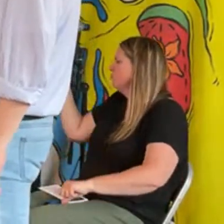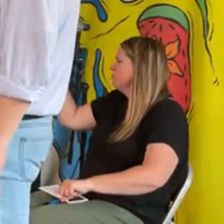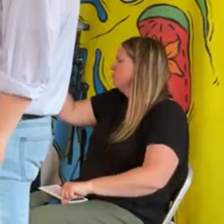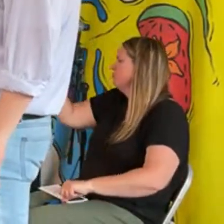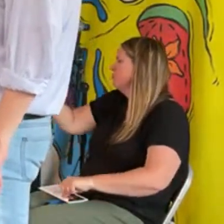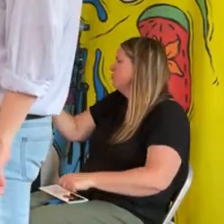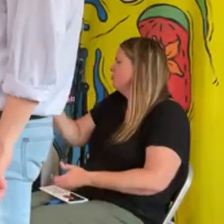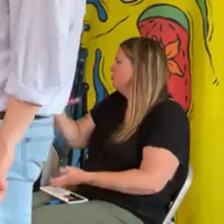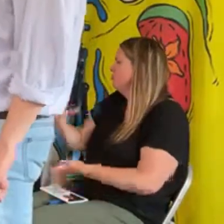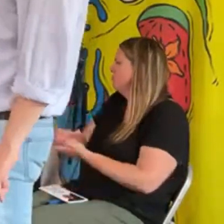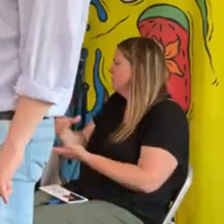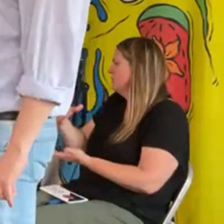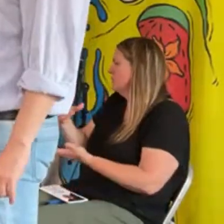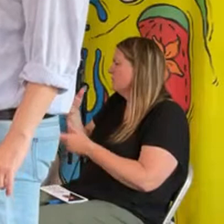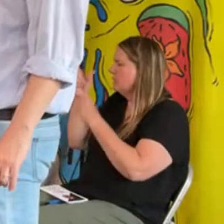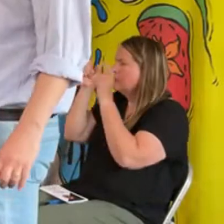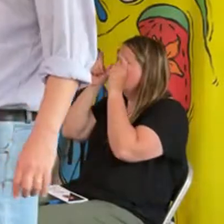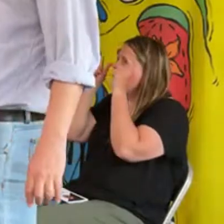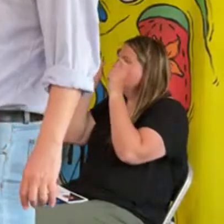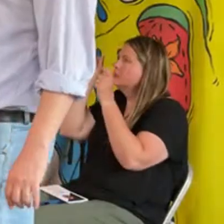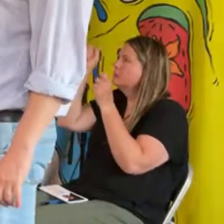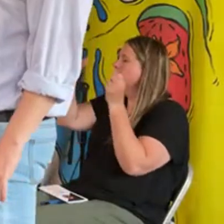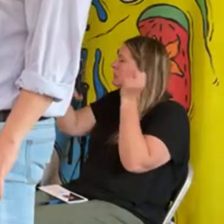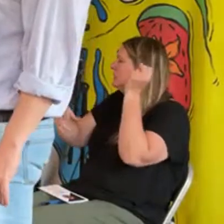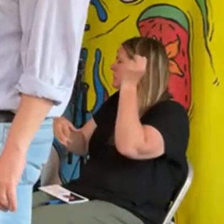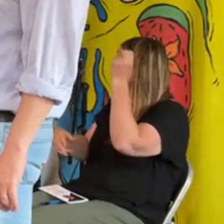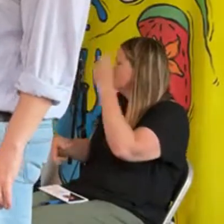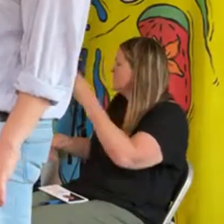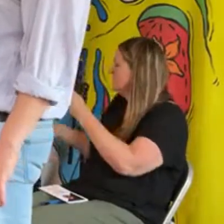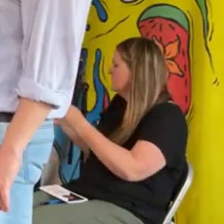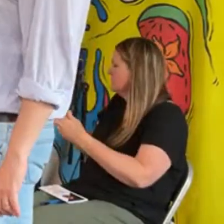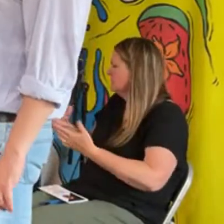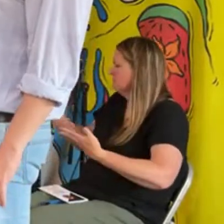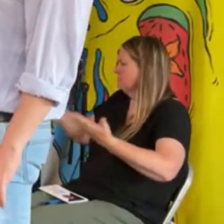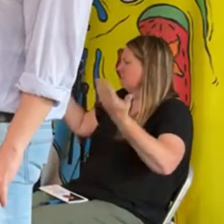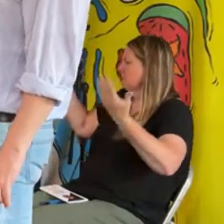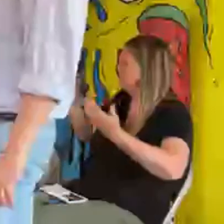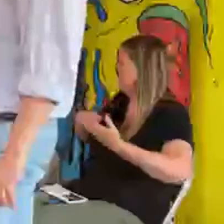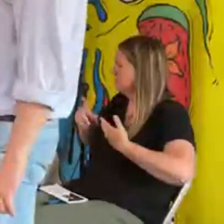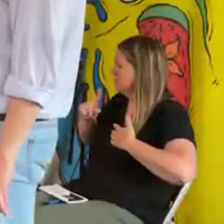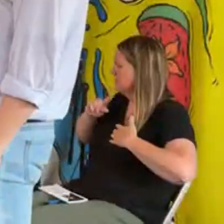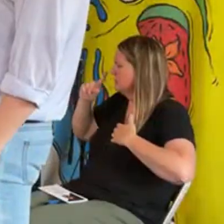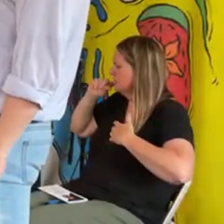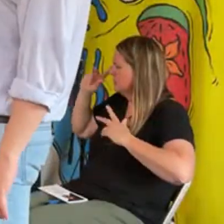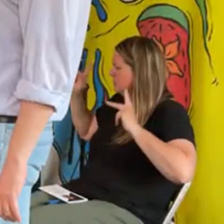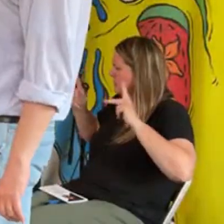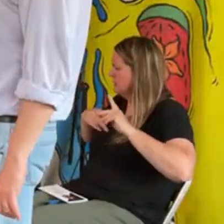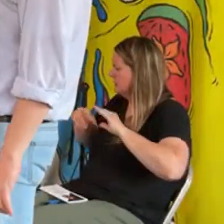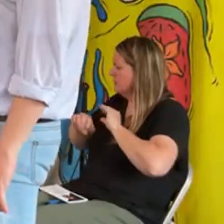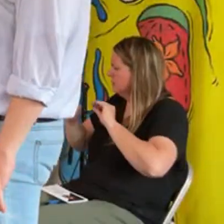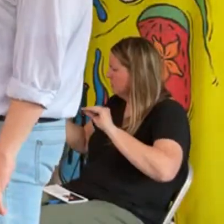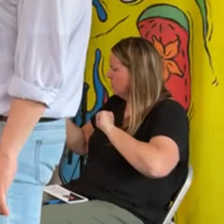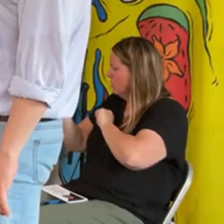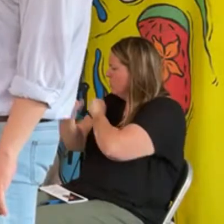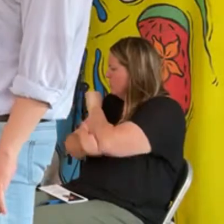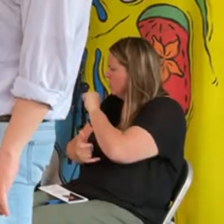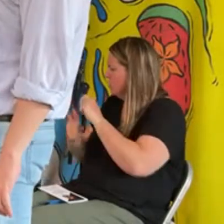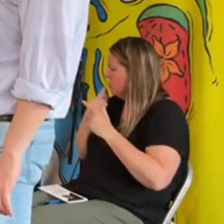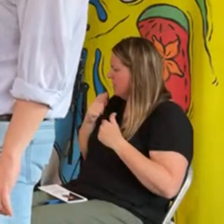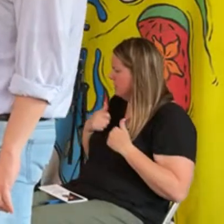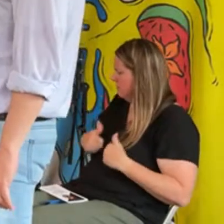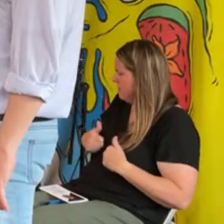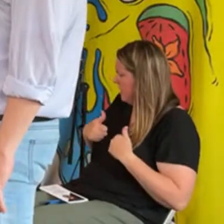and graces in the air. I'm a deaf people and I have no country but a birth step and an